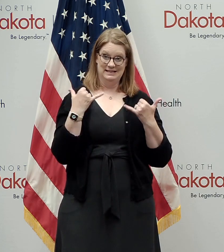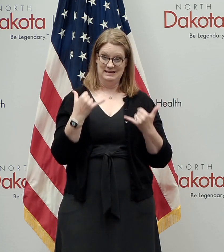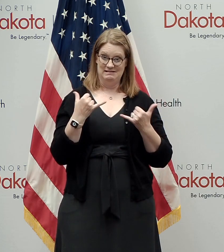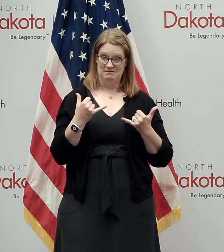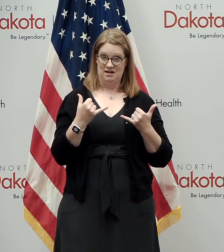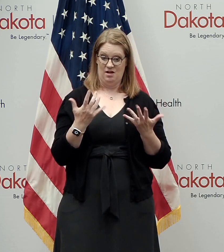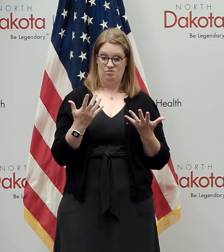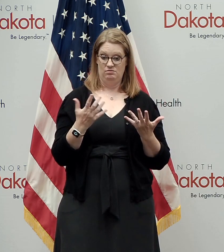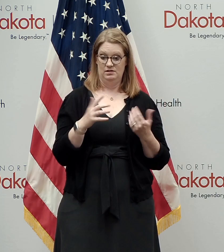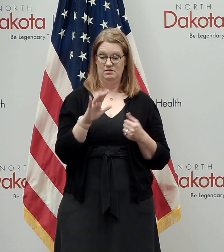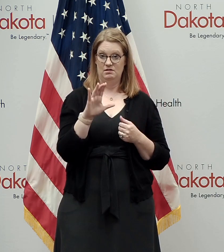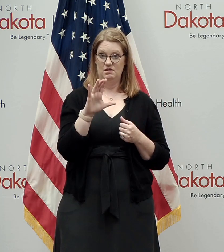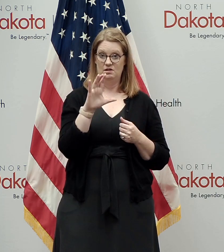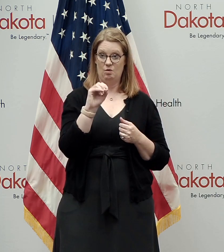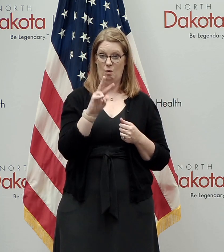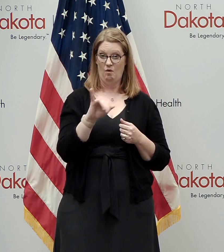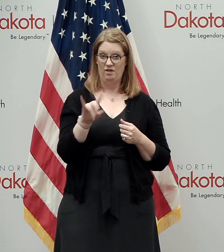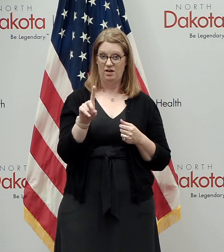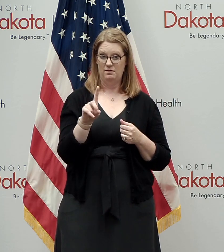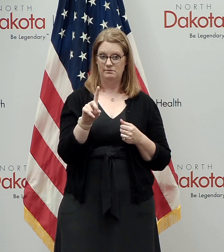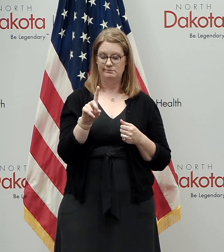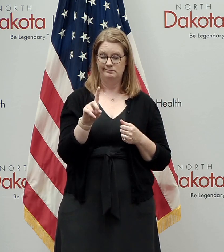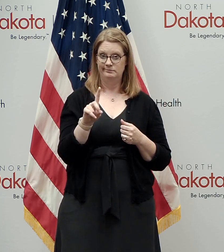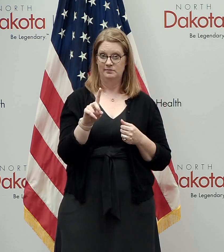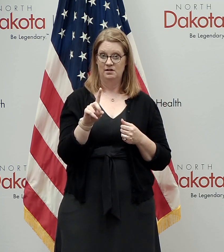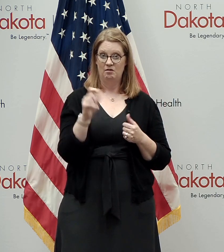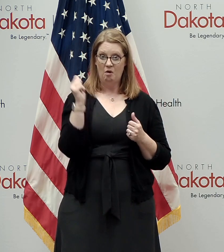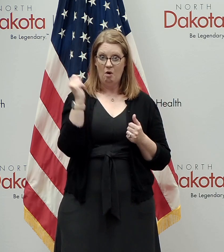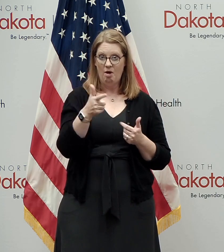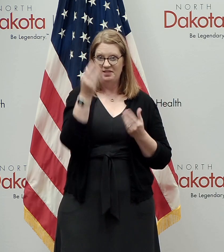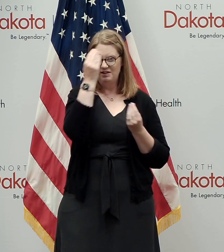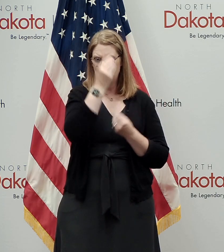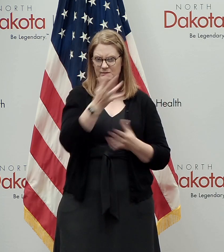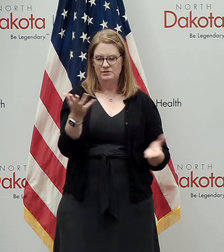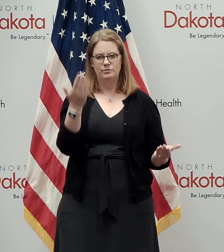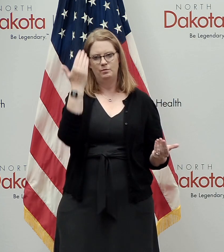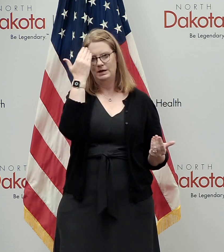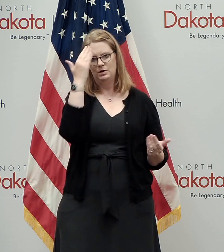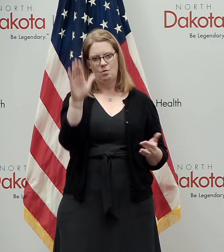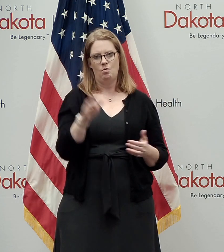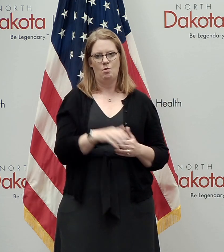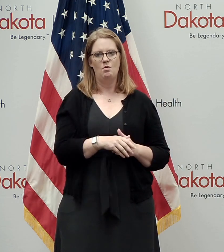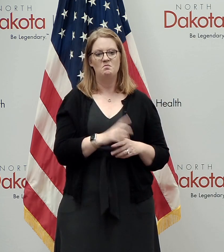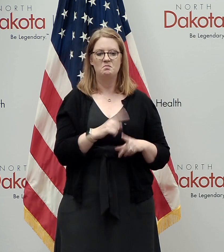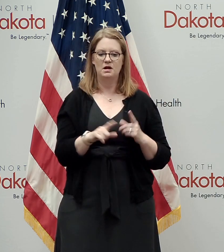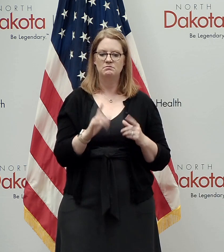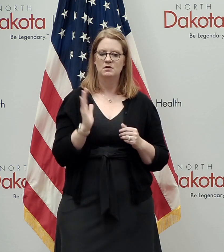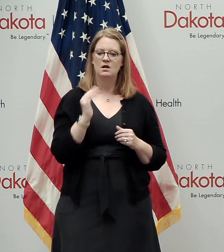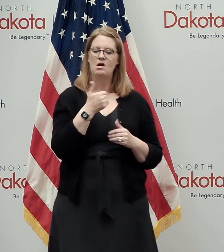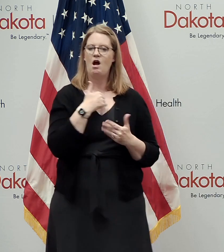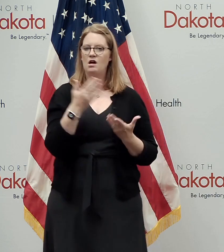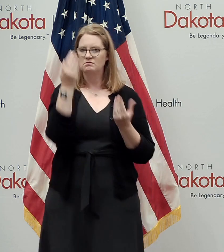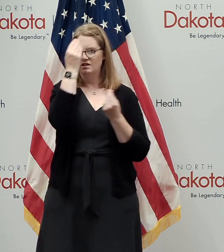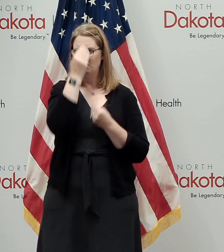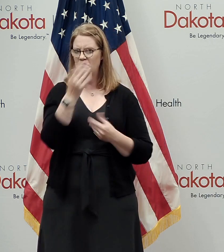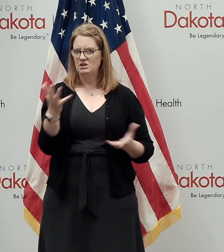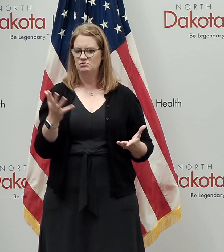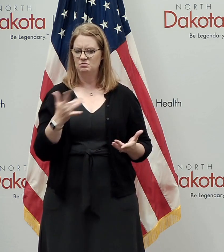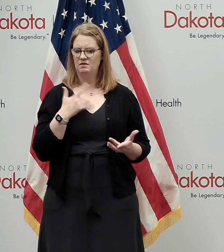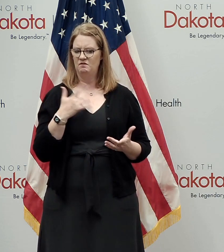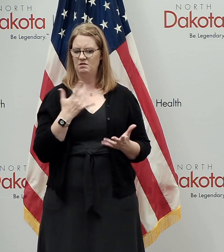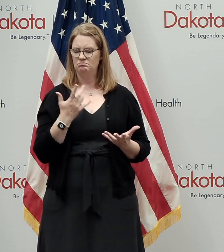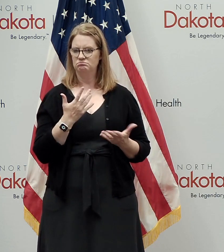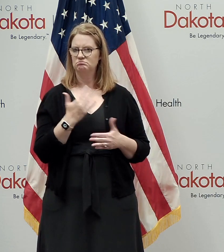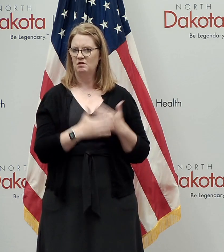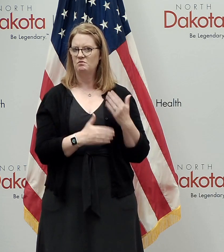this disease. But with the information that we have available right now, I'm confident that we can proceed forward as